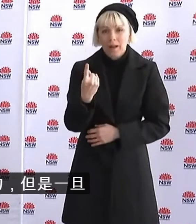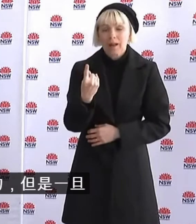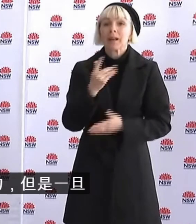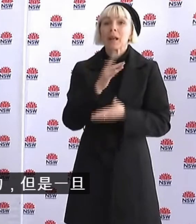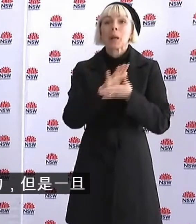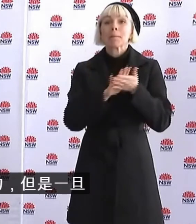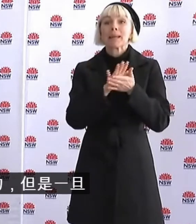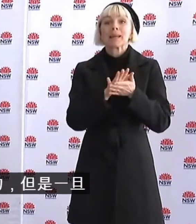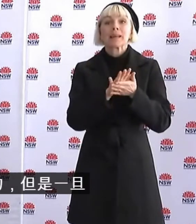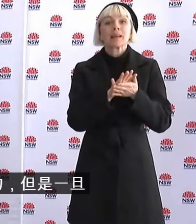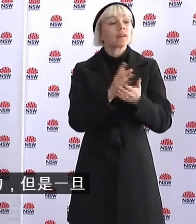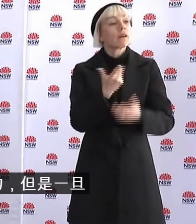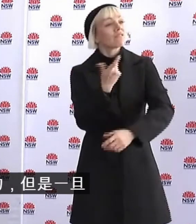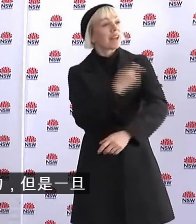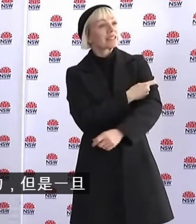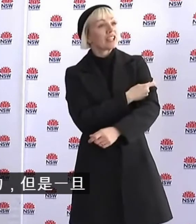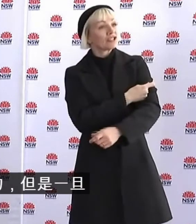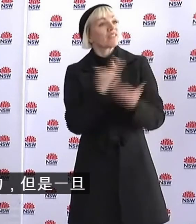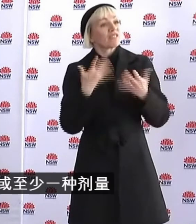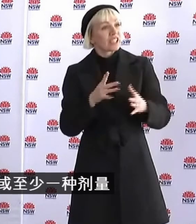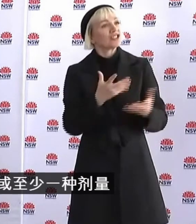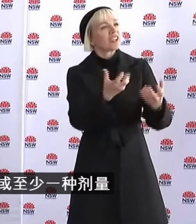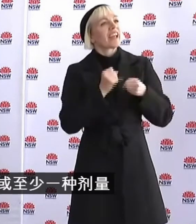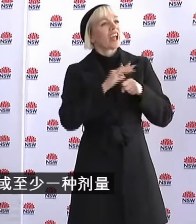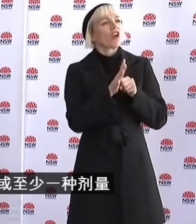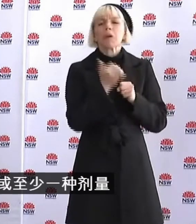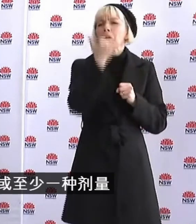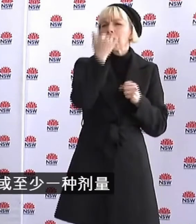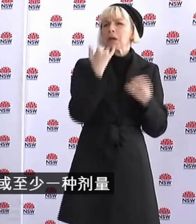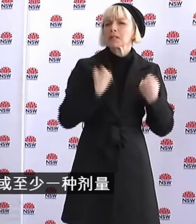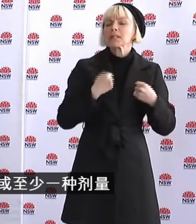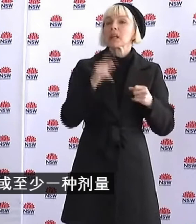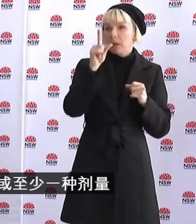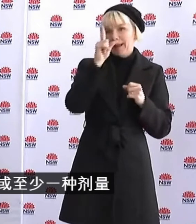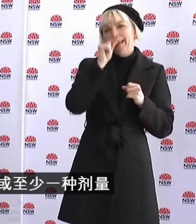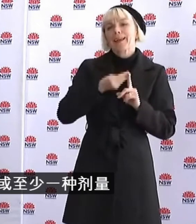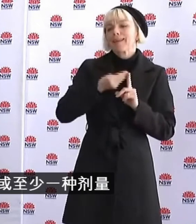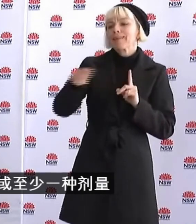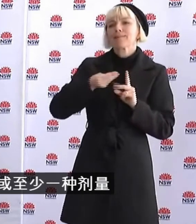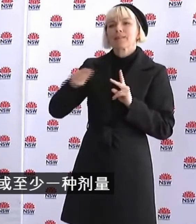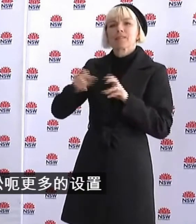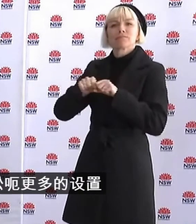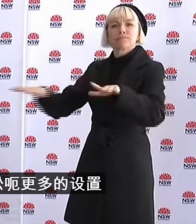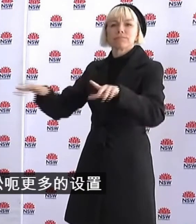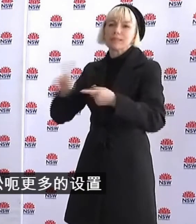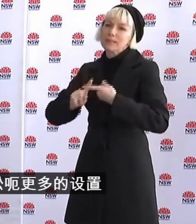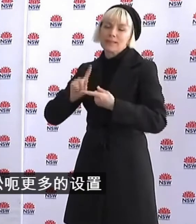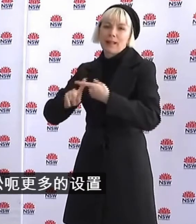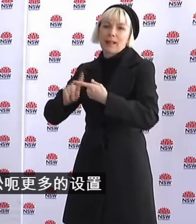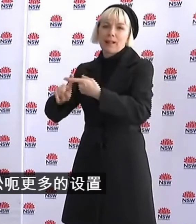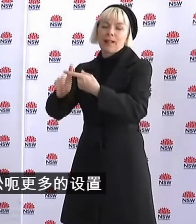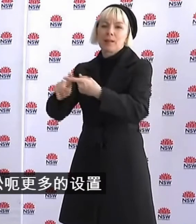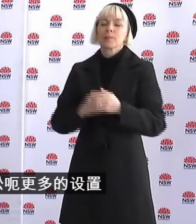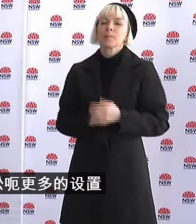to others who may not be vaccinated, and that is the concern. But once the majority of our population has both doses, or at least one dose, it does give us